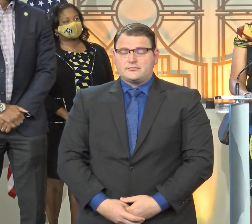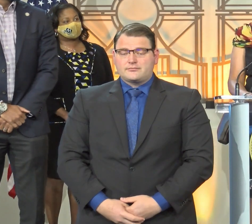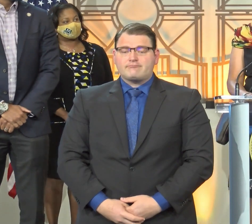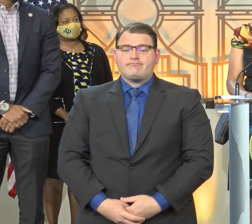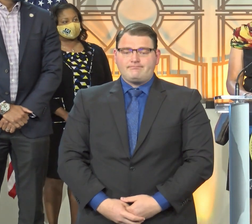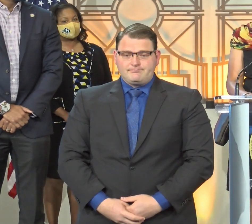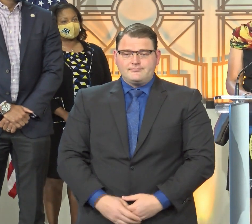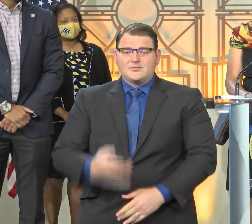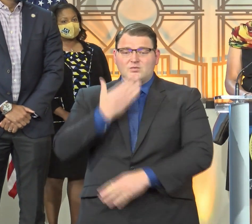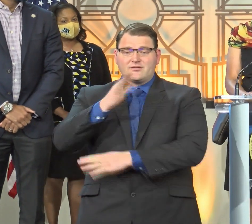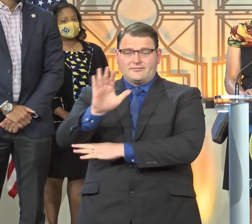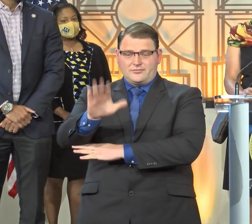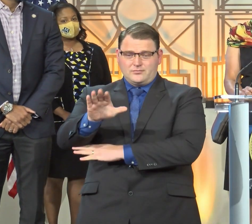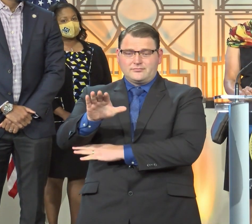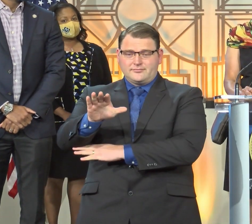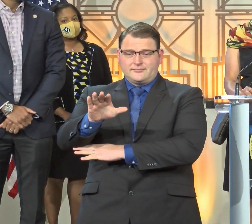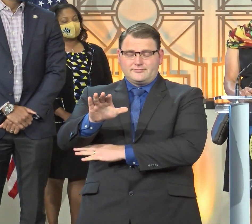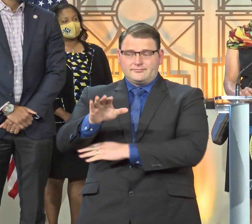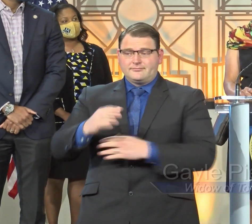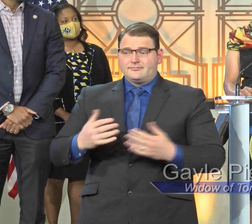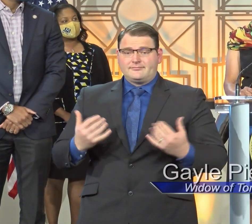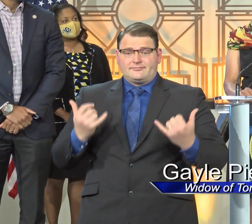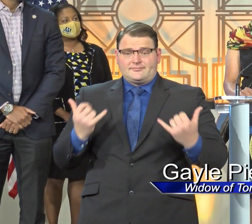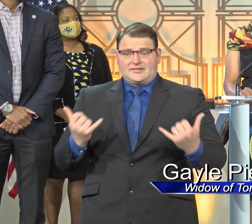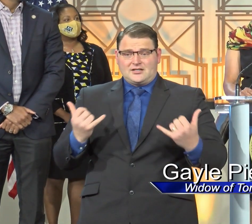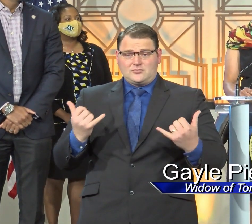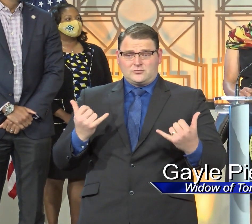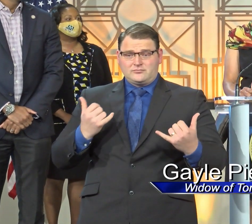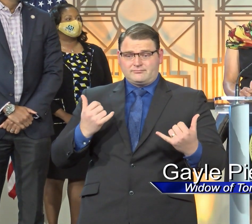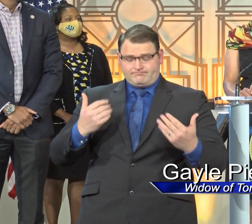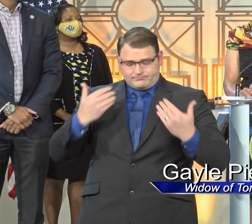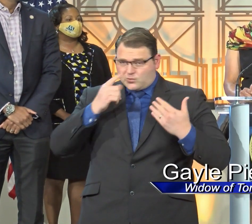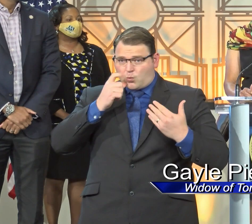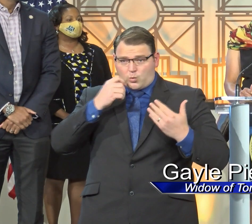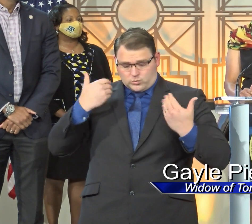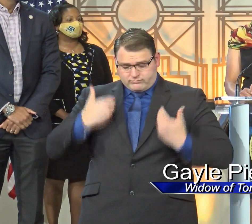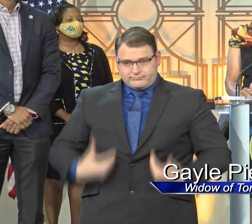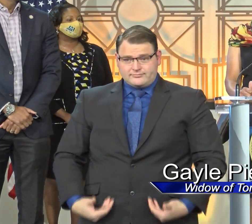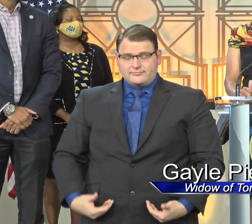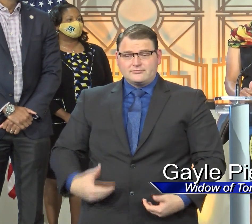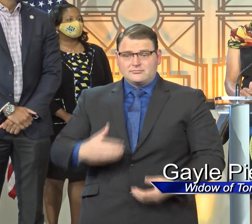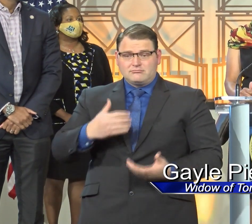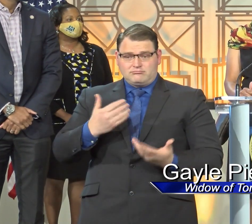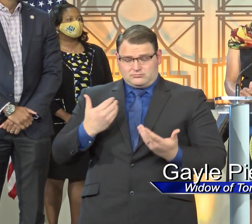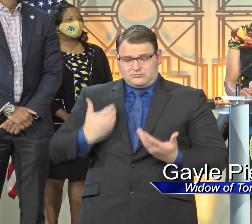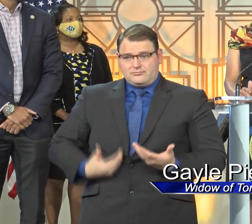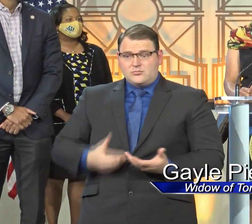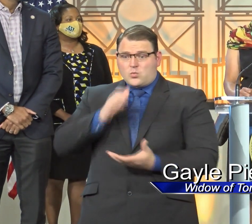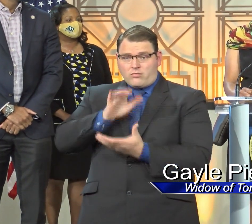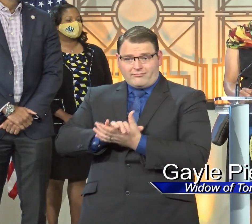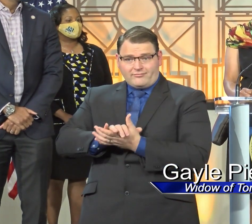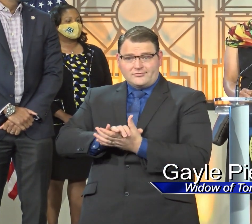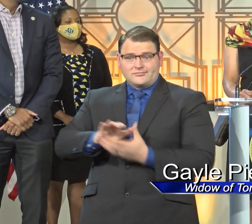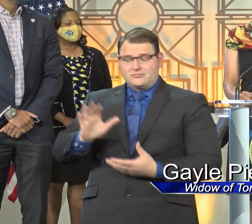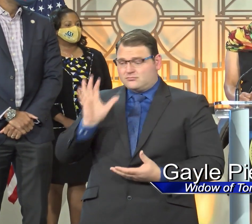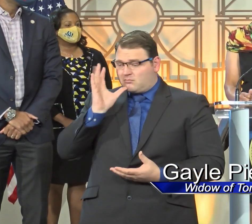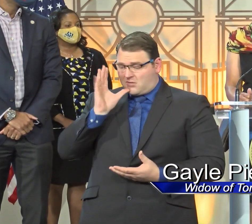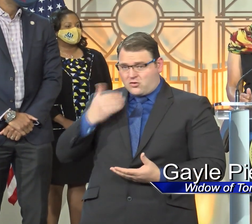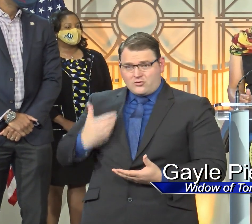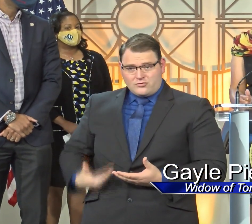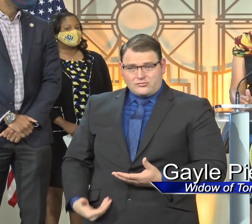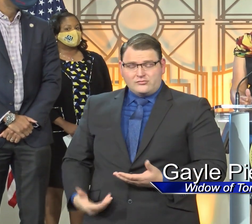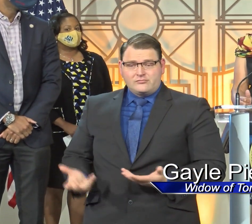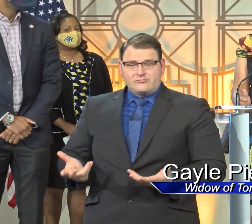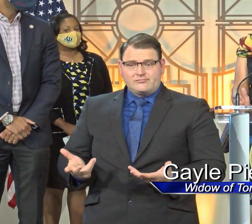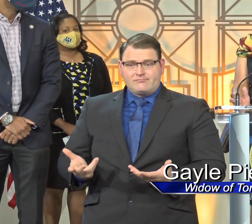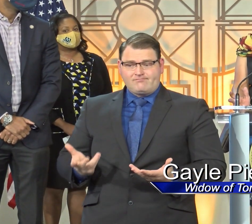Good afternoon. I'm coming to you as a wife, a mother, a concerned citizen, and